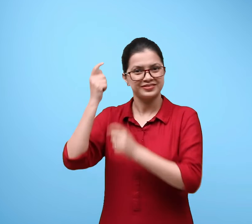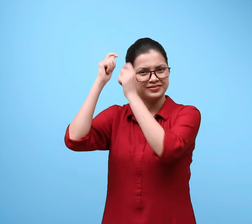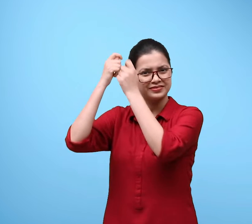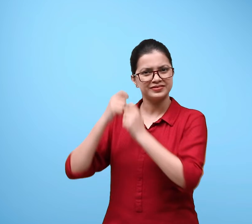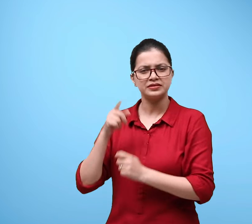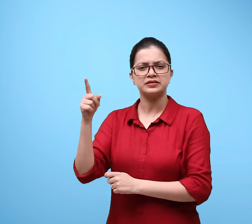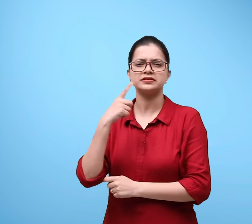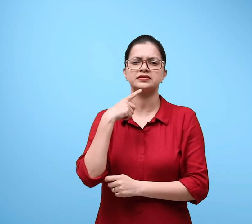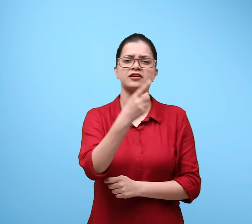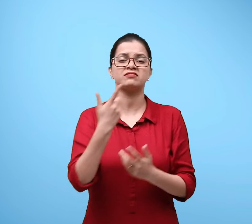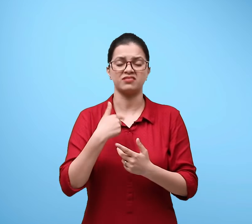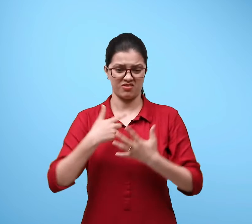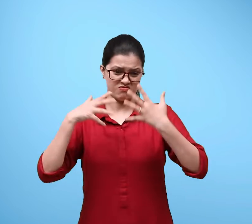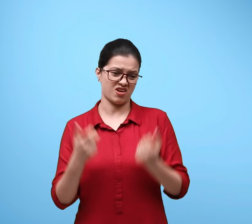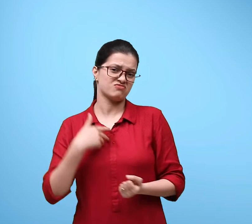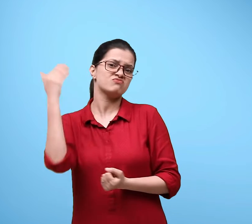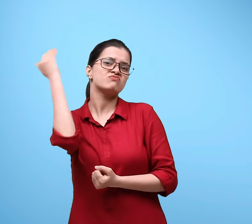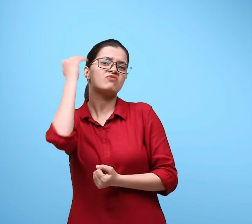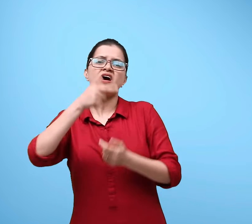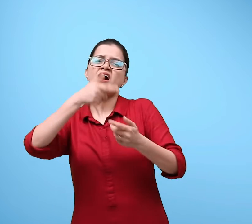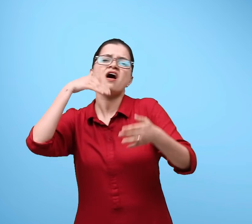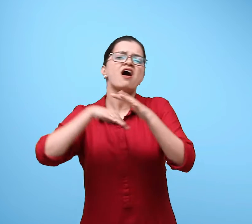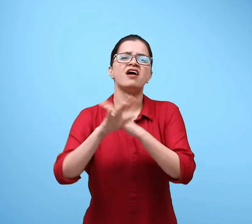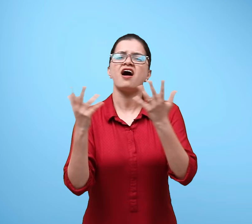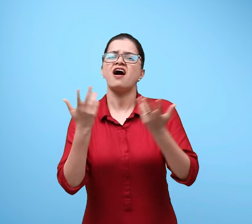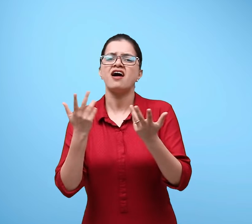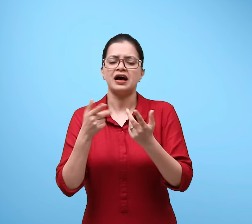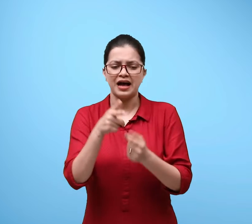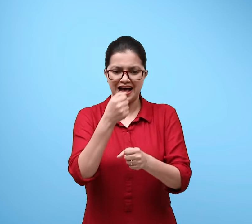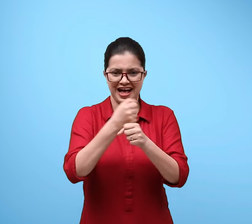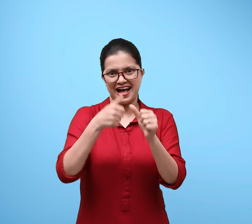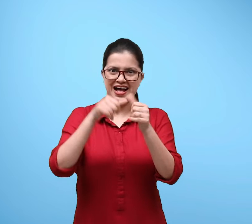Paheli is curious to know whether gases also dissolve in water.